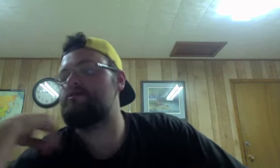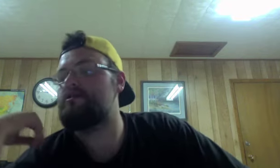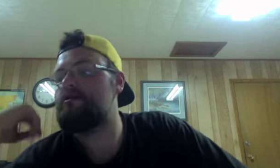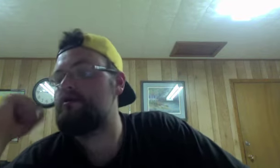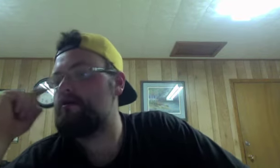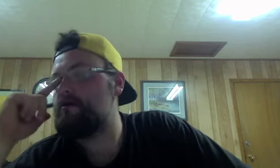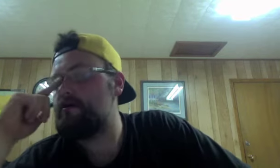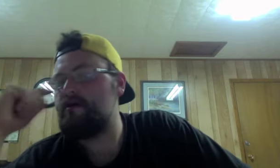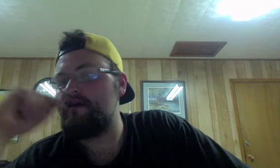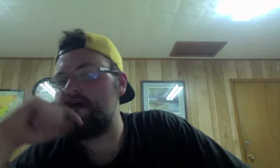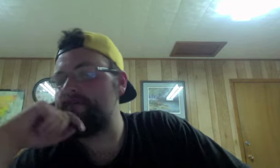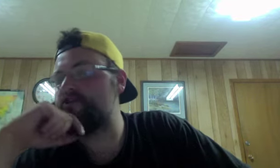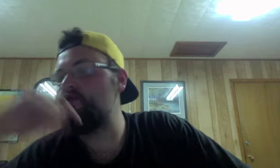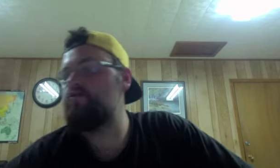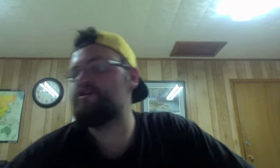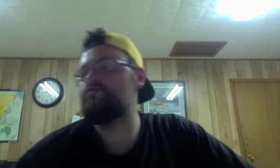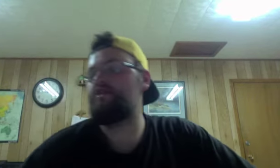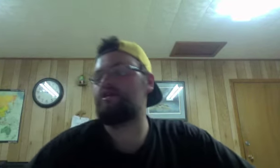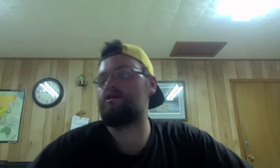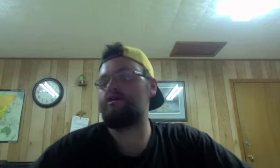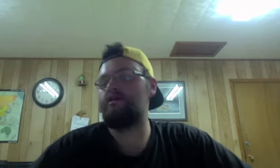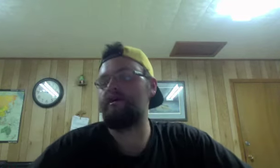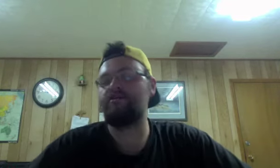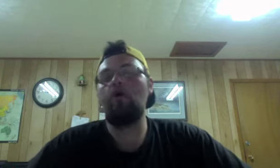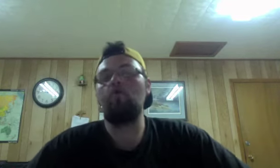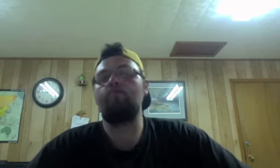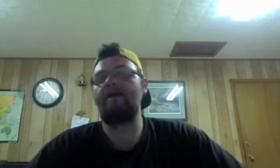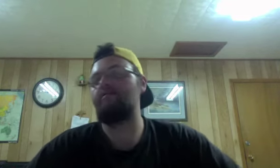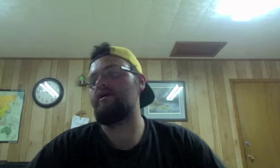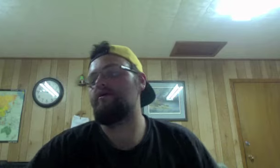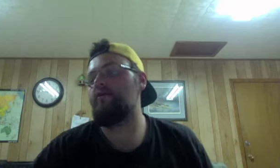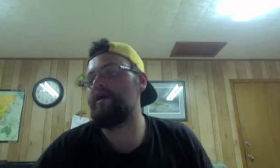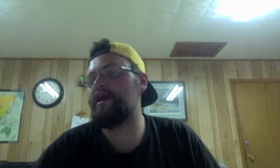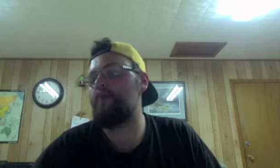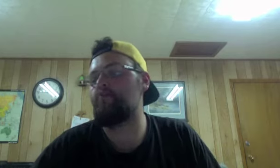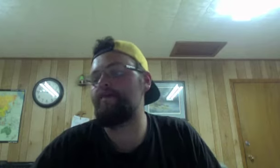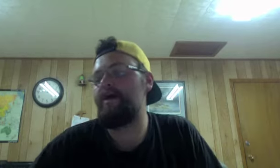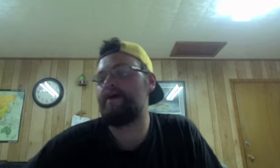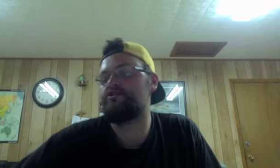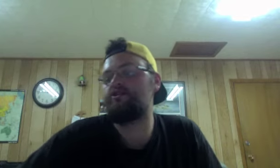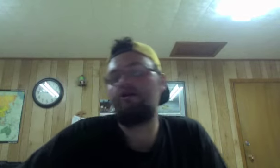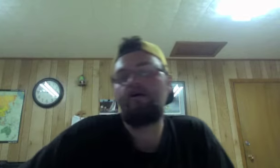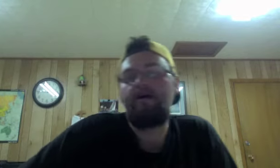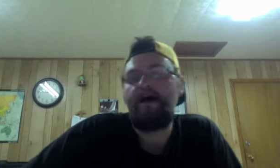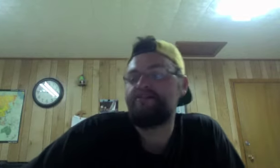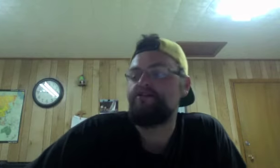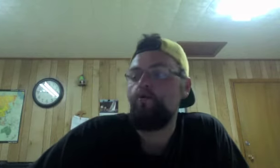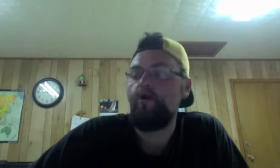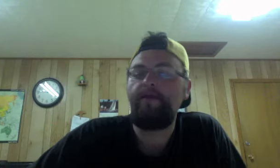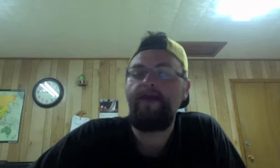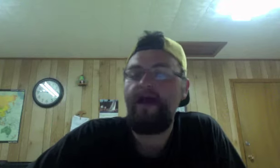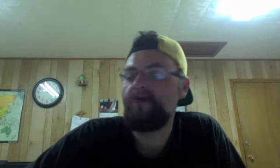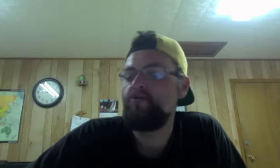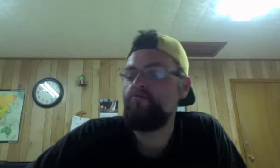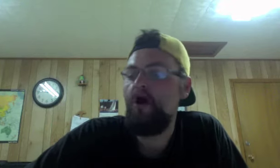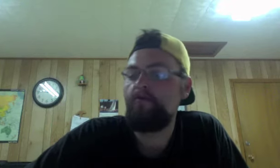game two this week is oh baby a great cup rematch as the Winnipeg blue bombers